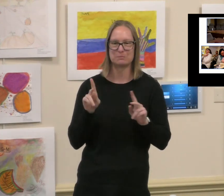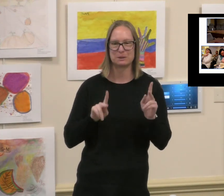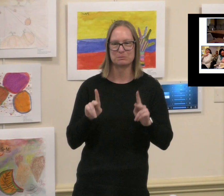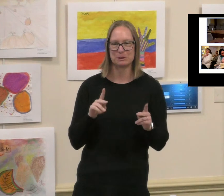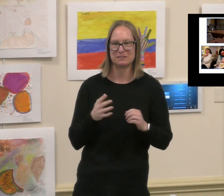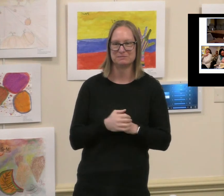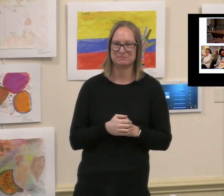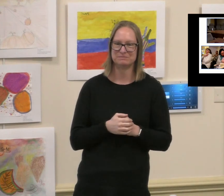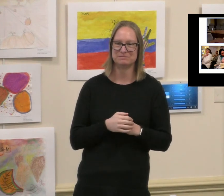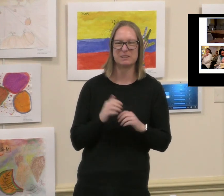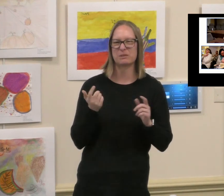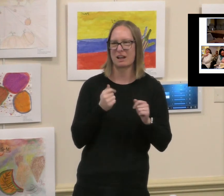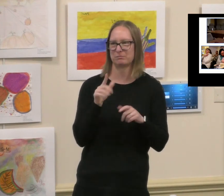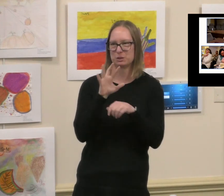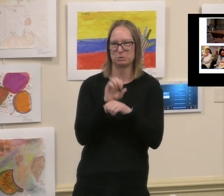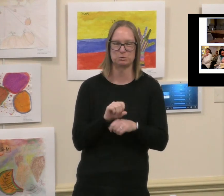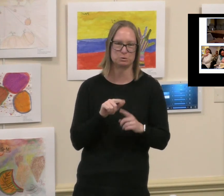I've encountered different responses from people.